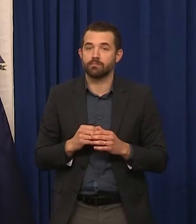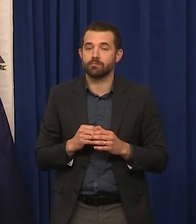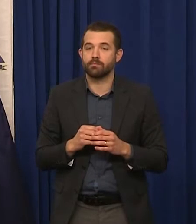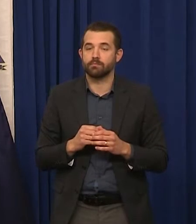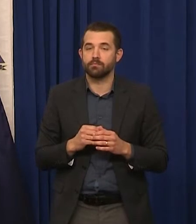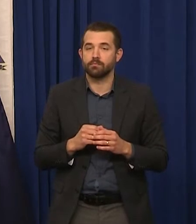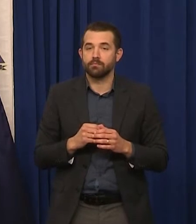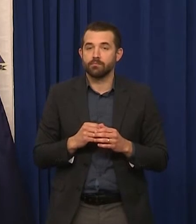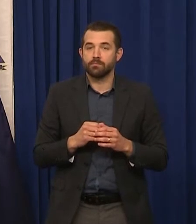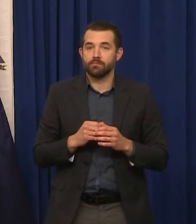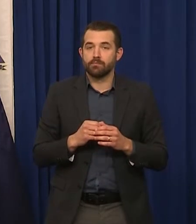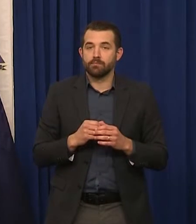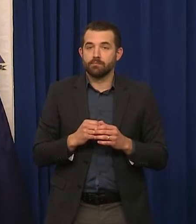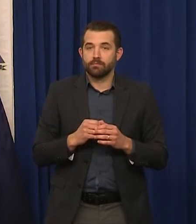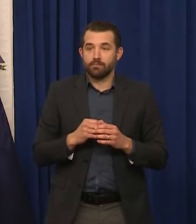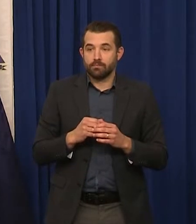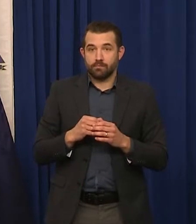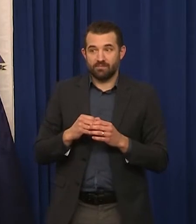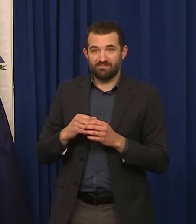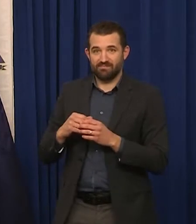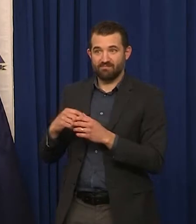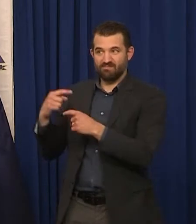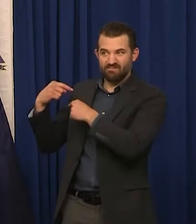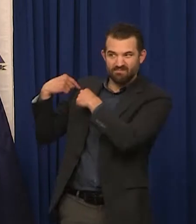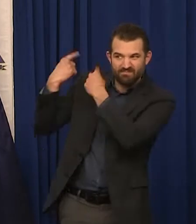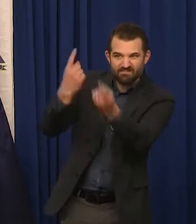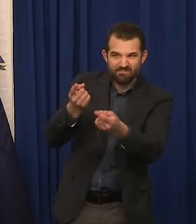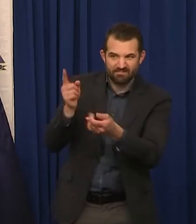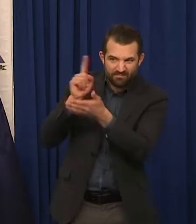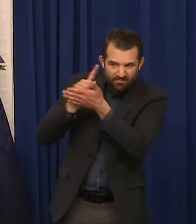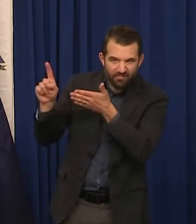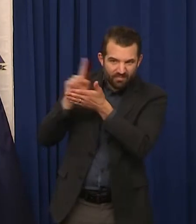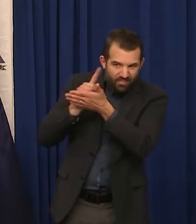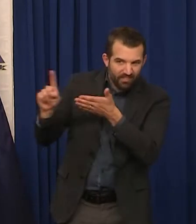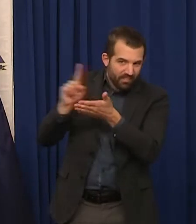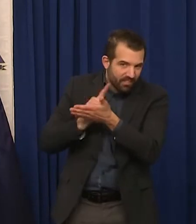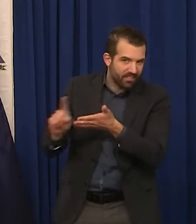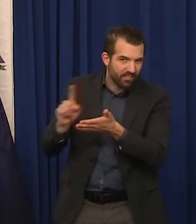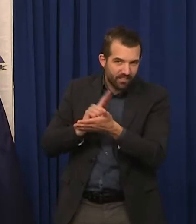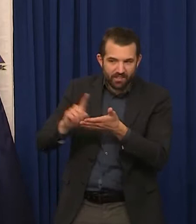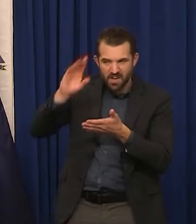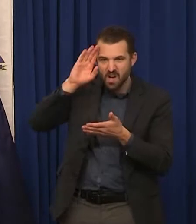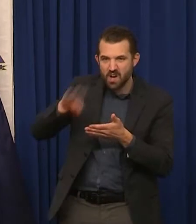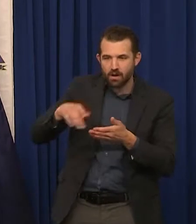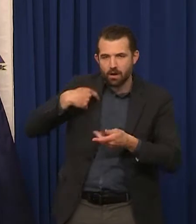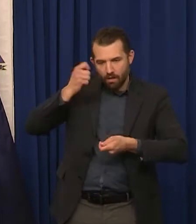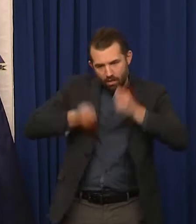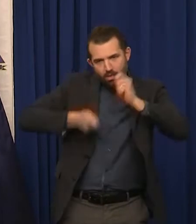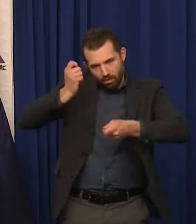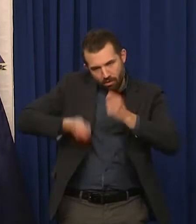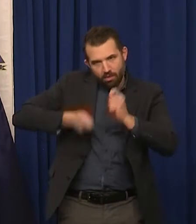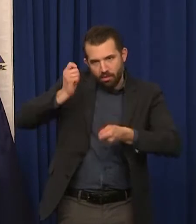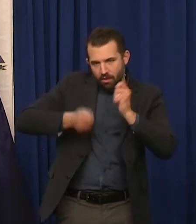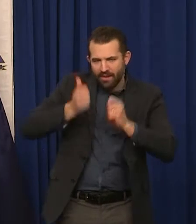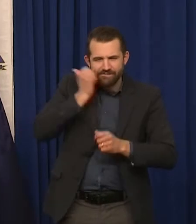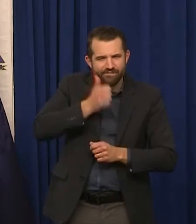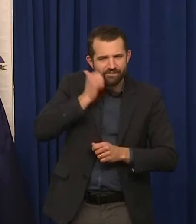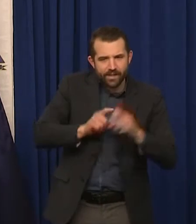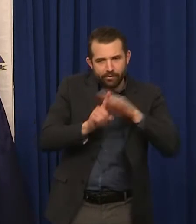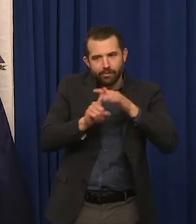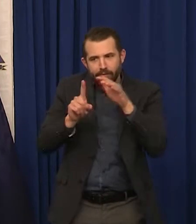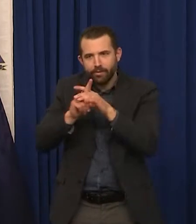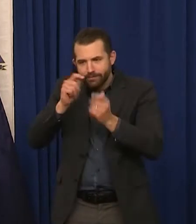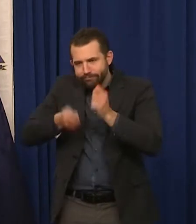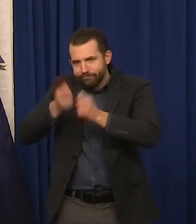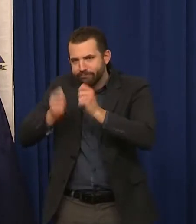As we've talked about for so many weeks now, so much has changed in connection with COVID-19. And the way